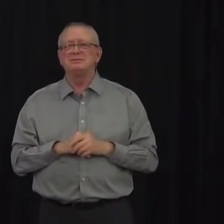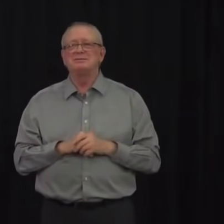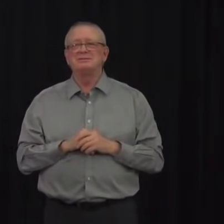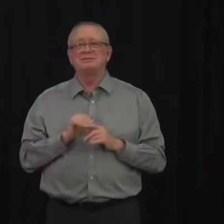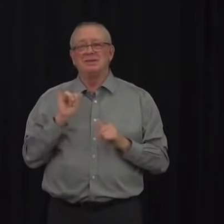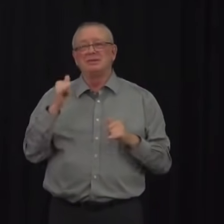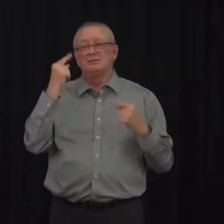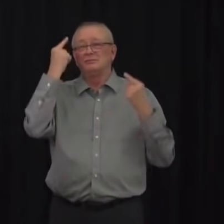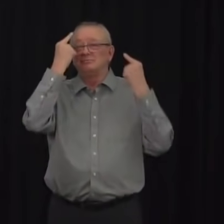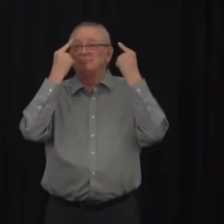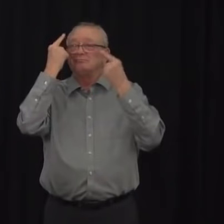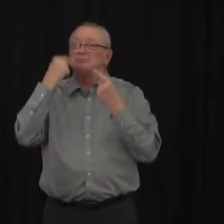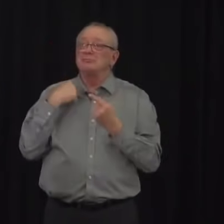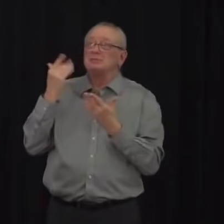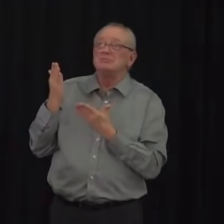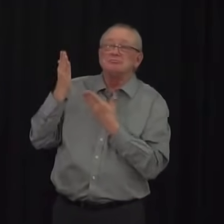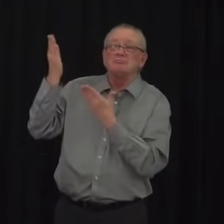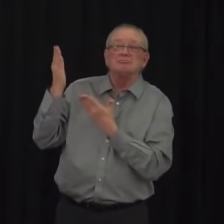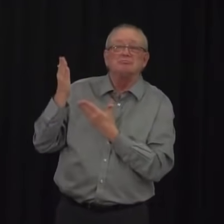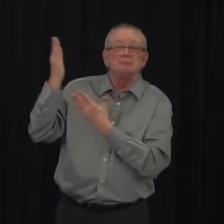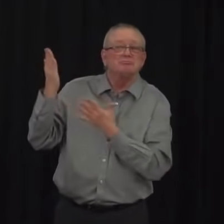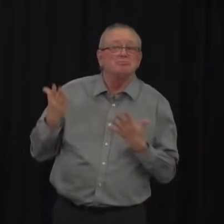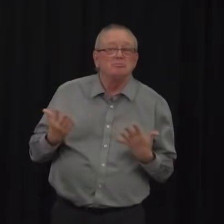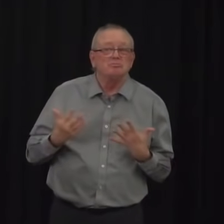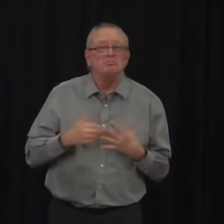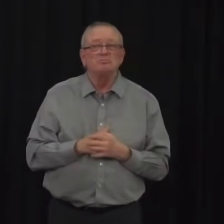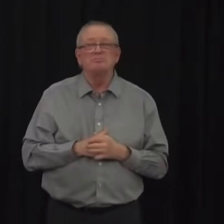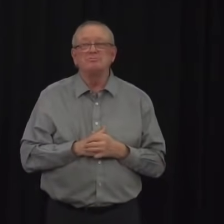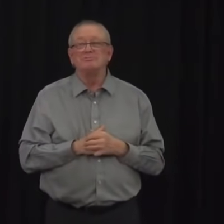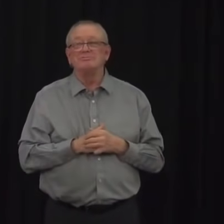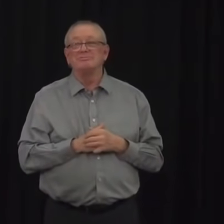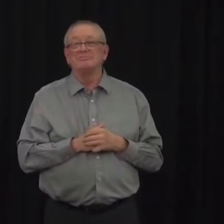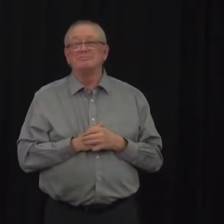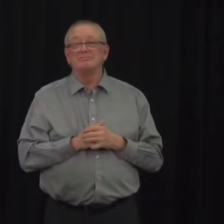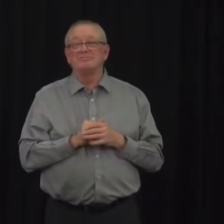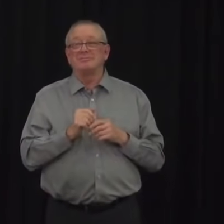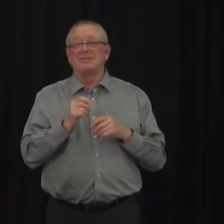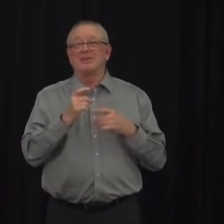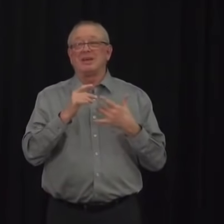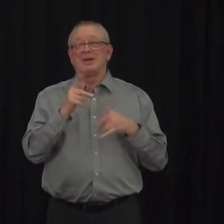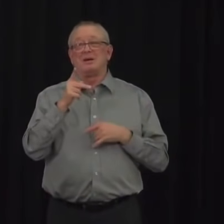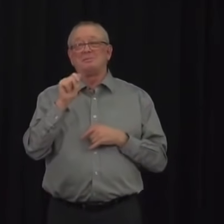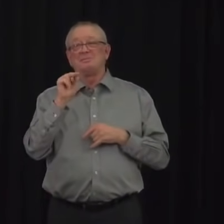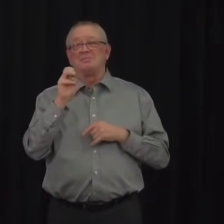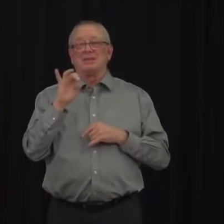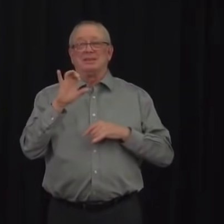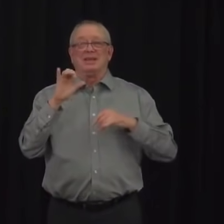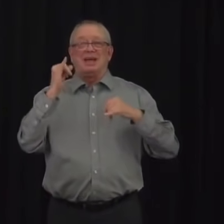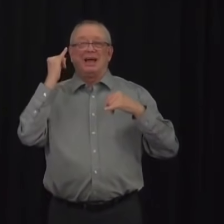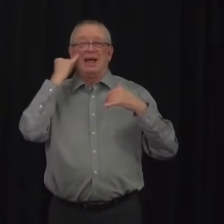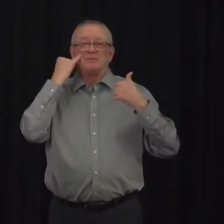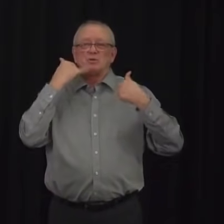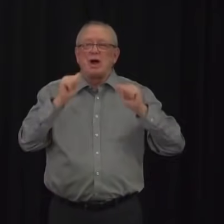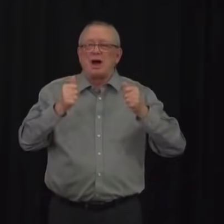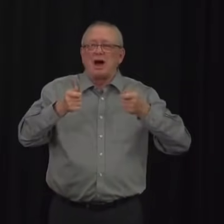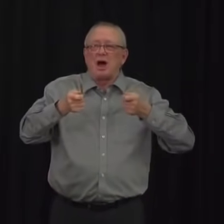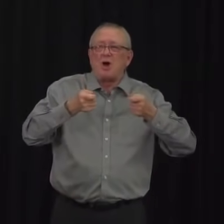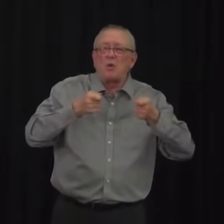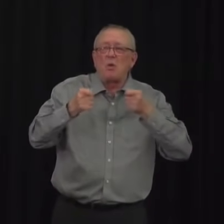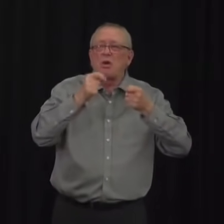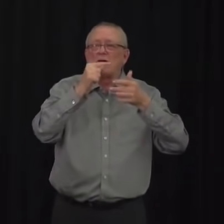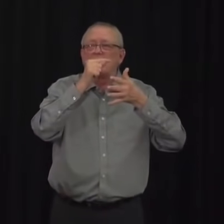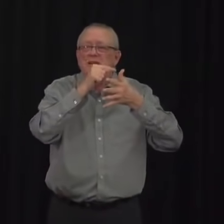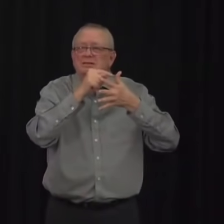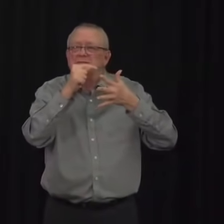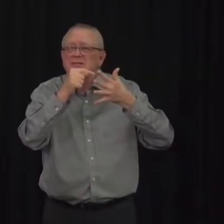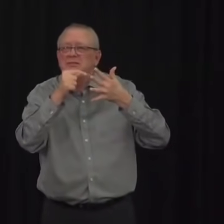to try to control the pandemic with a suite of measures that had the minimum impacts on